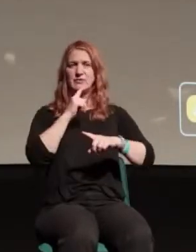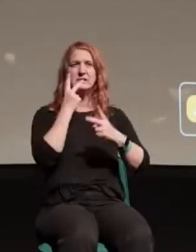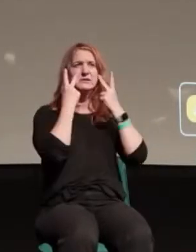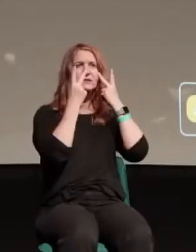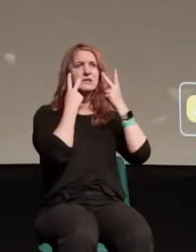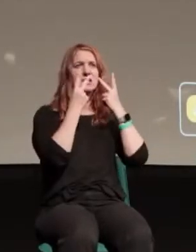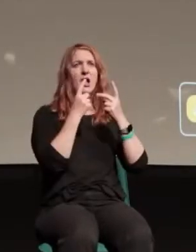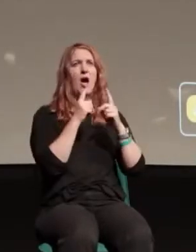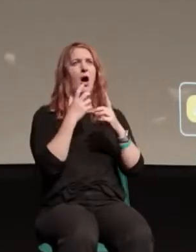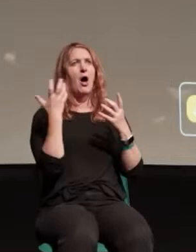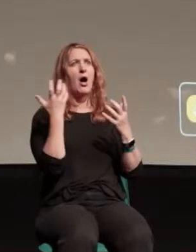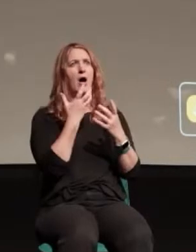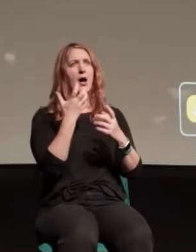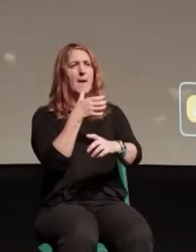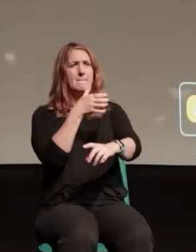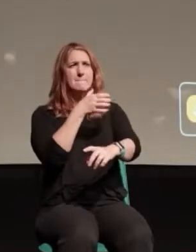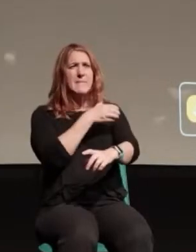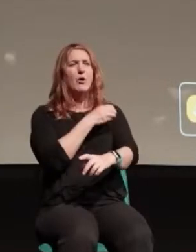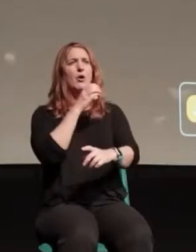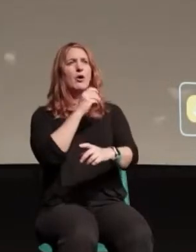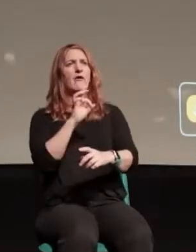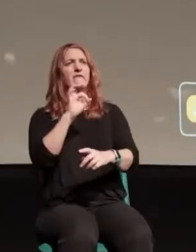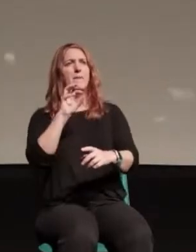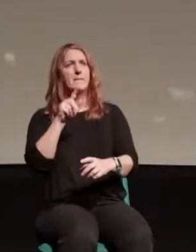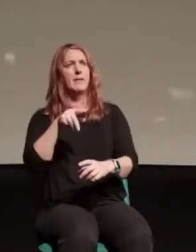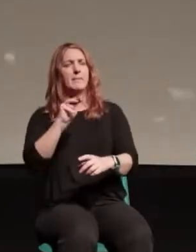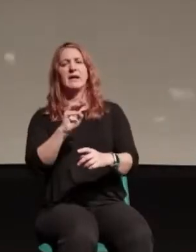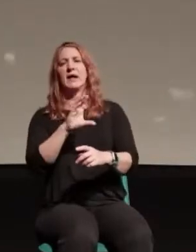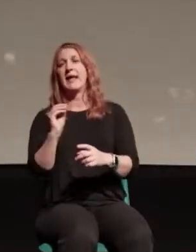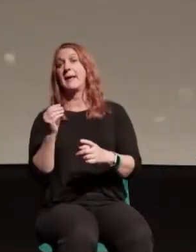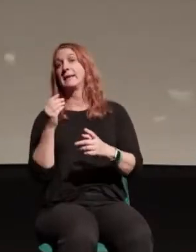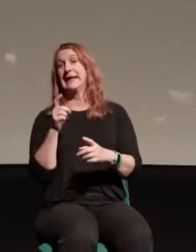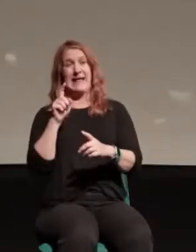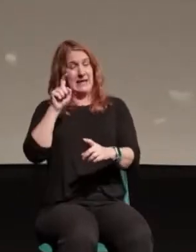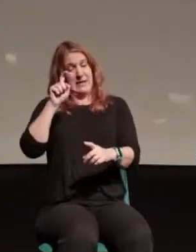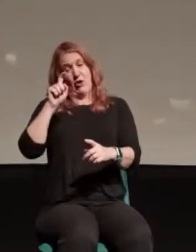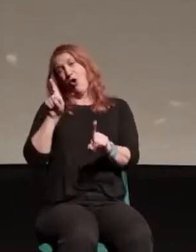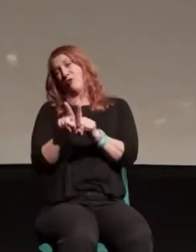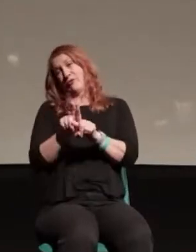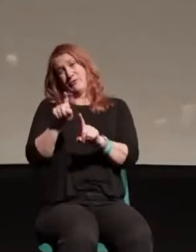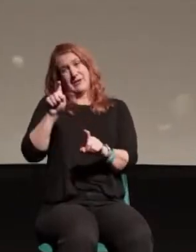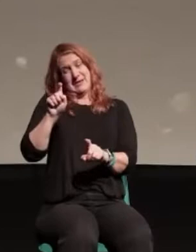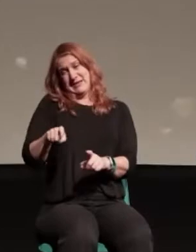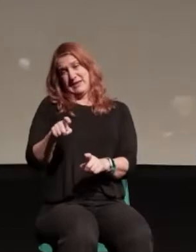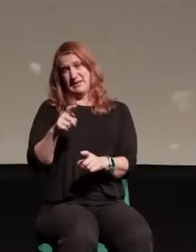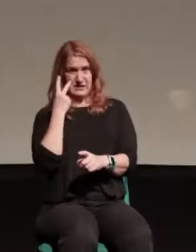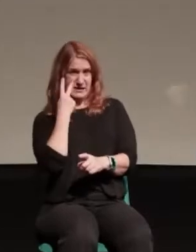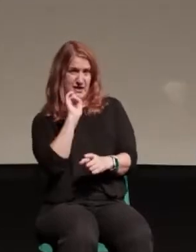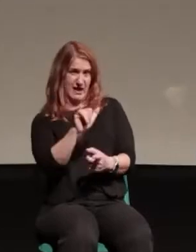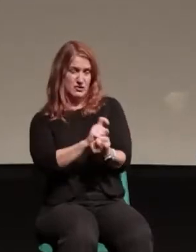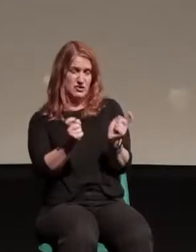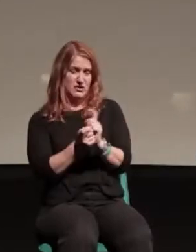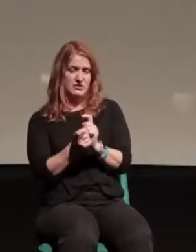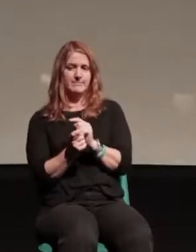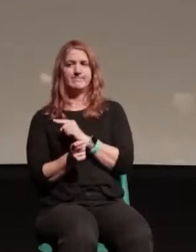see the power of public media and its need for change and how we can operate within that. I'd like to